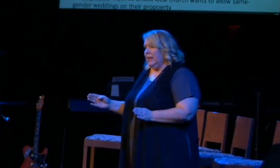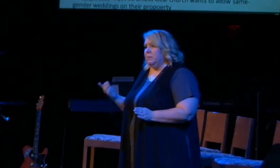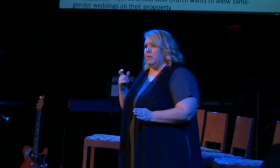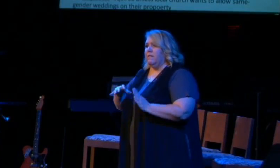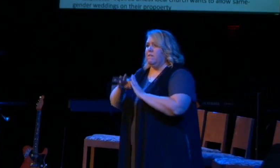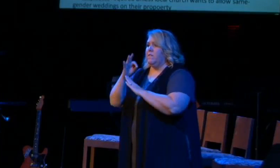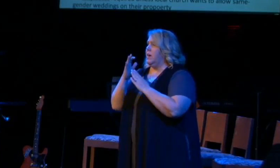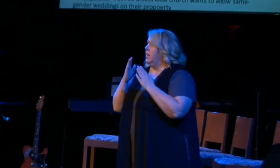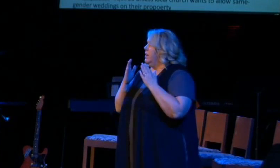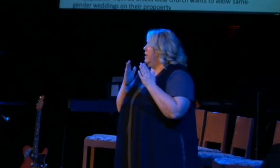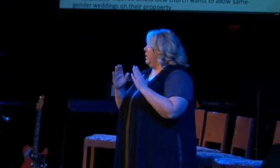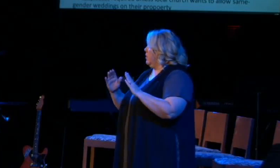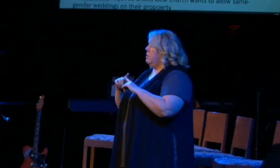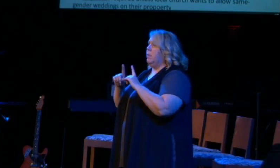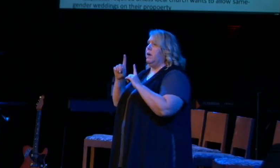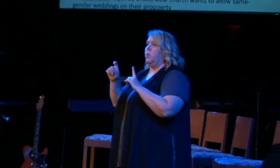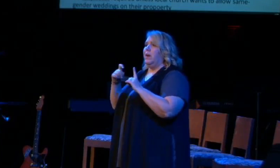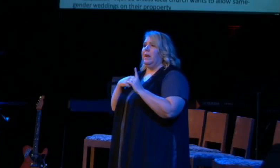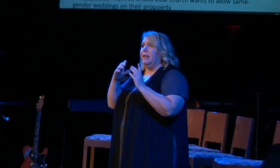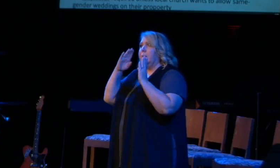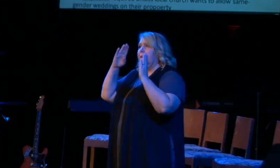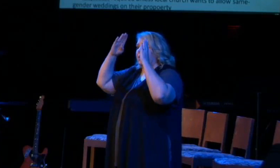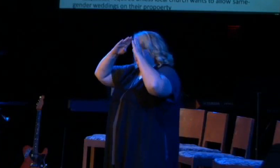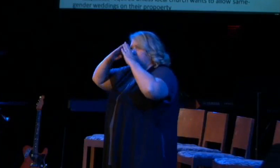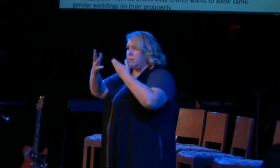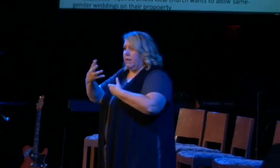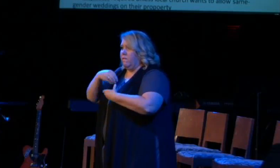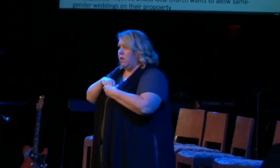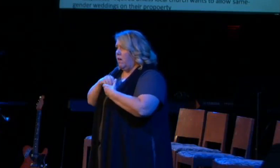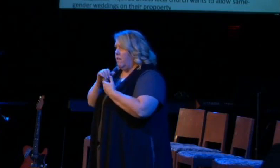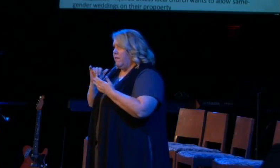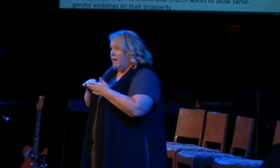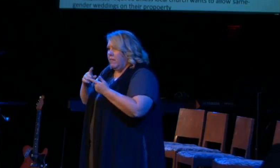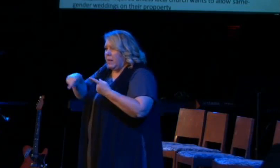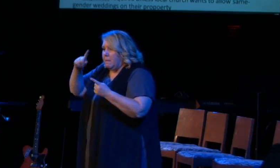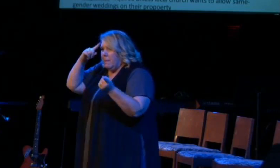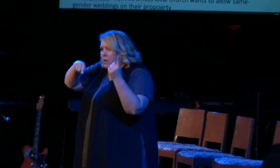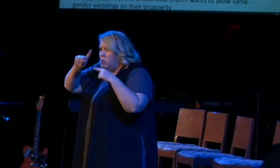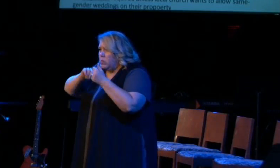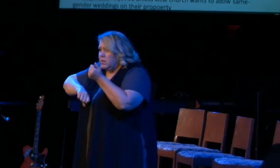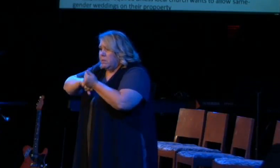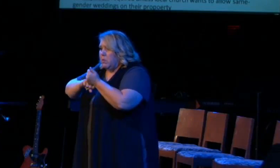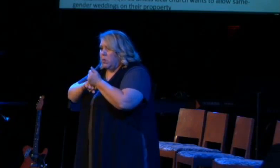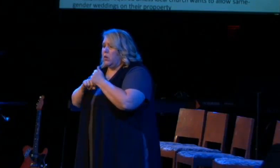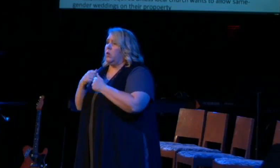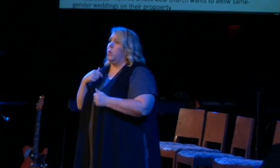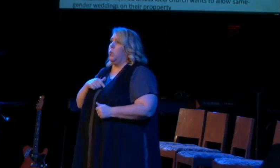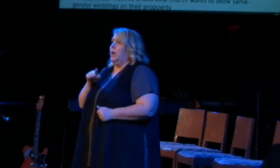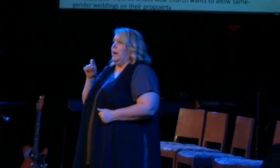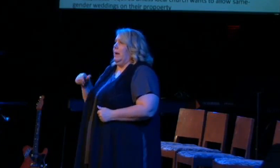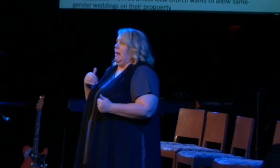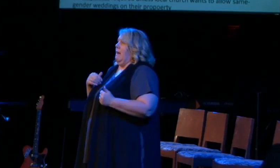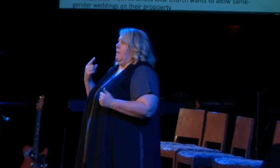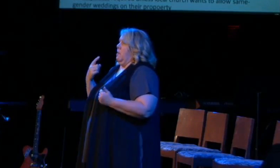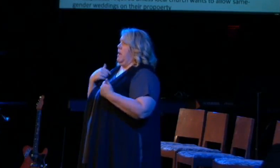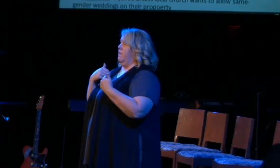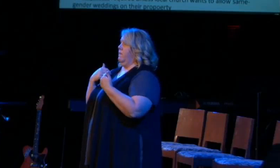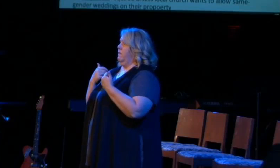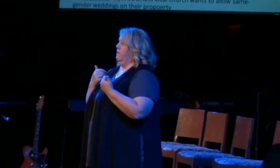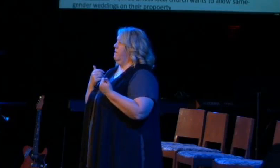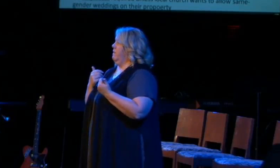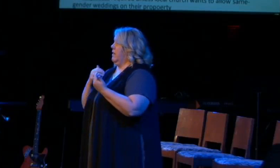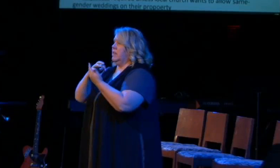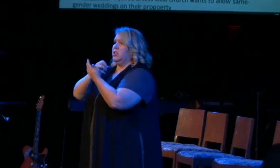could build consensus, but we needed to bring the bishops along and have consensus that the bishops could support, and we needed to have something that had a chance of passing